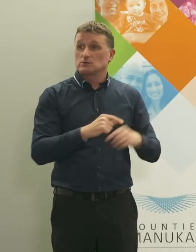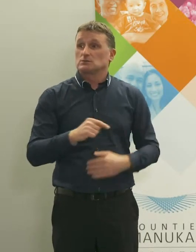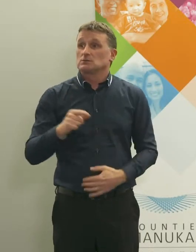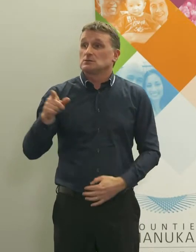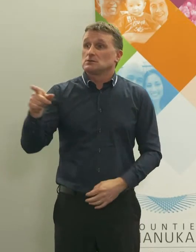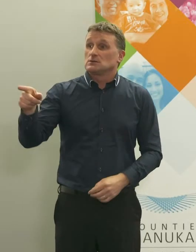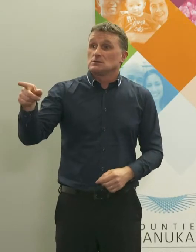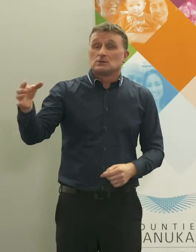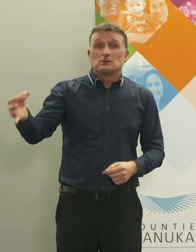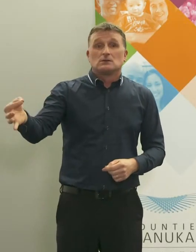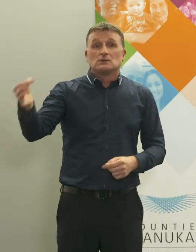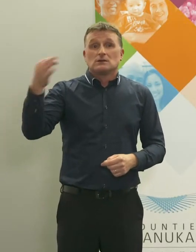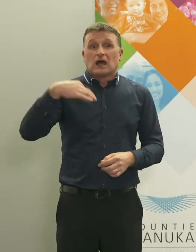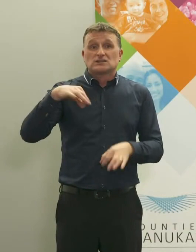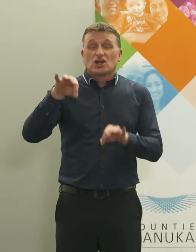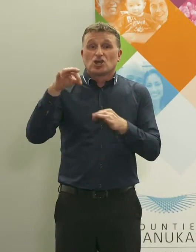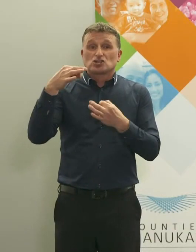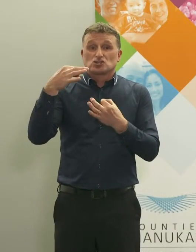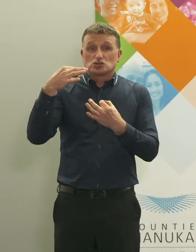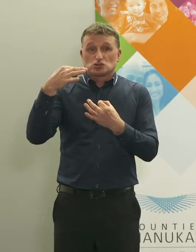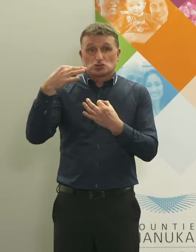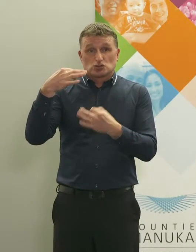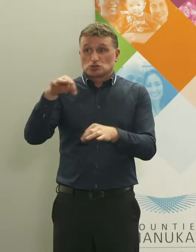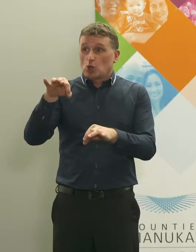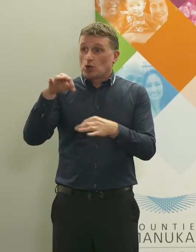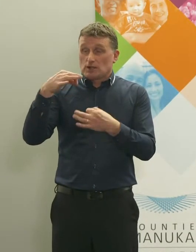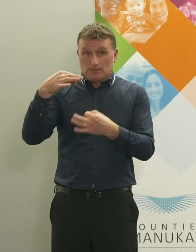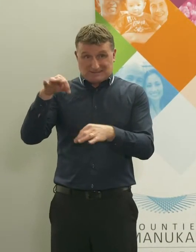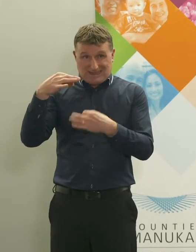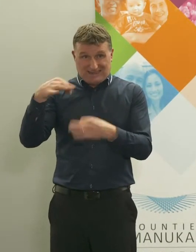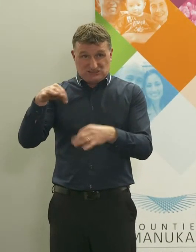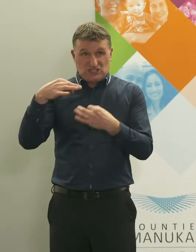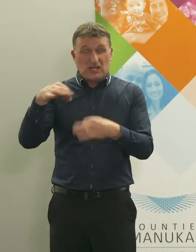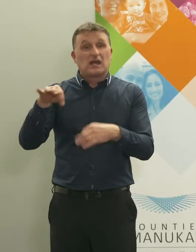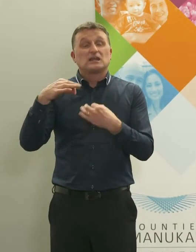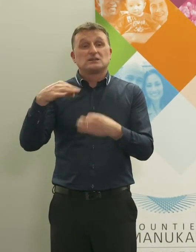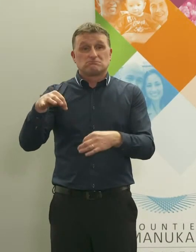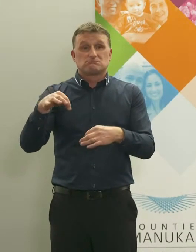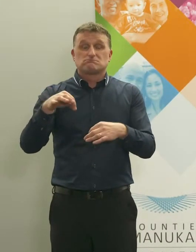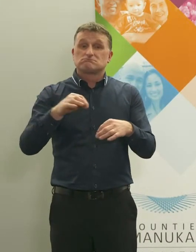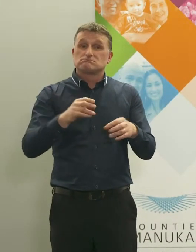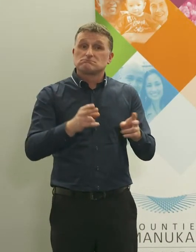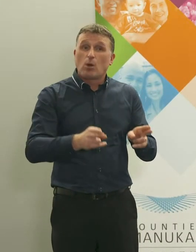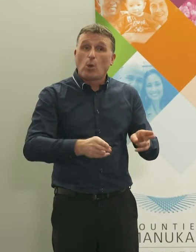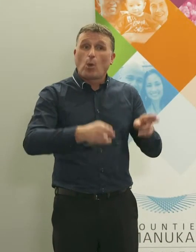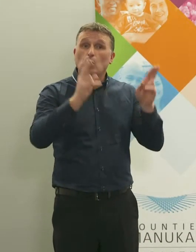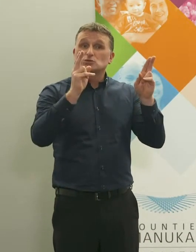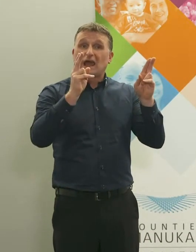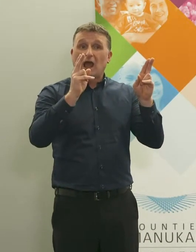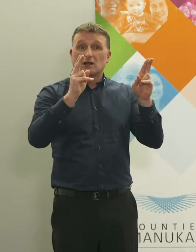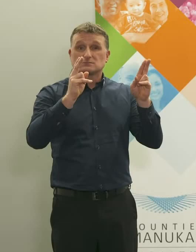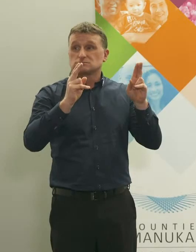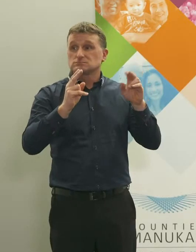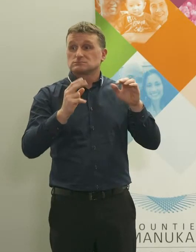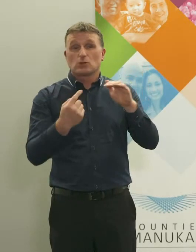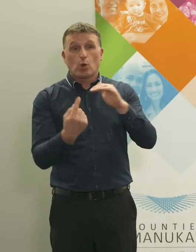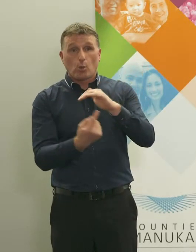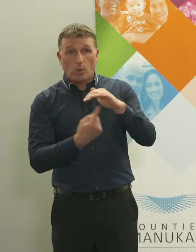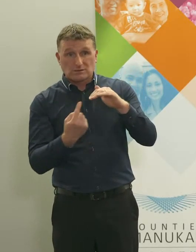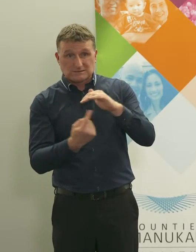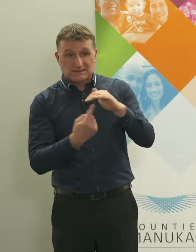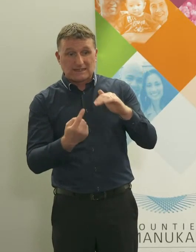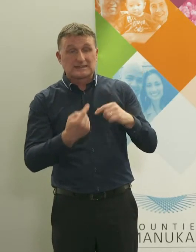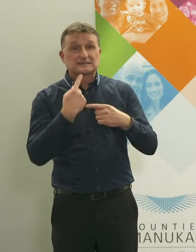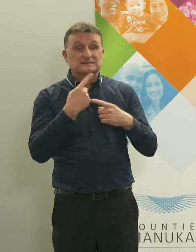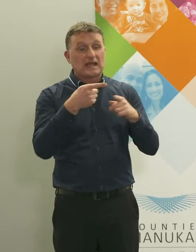documentation being handed to people within isolation and quarantine is recommending those with dispensing scripts go to the